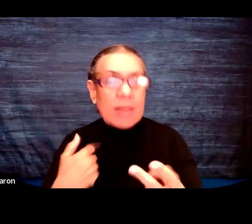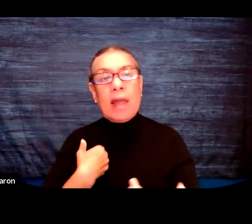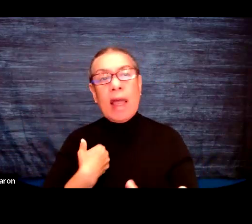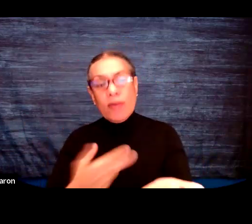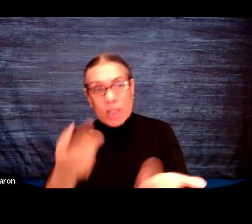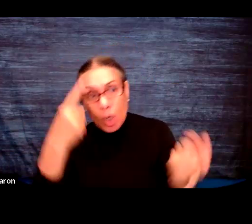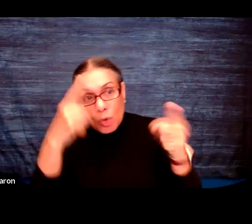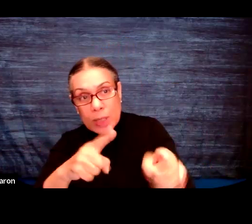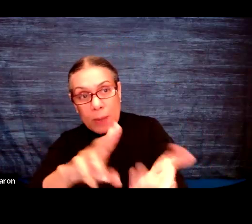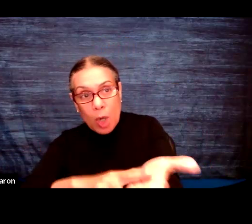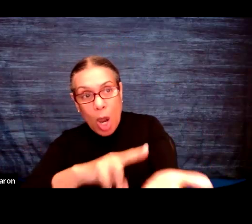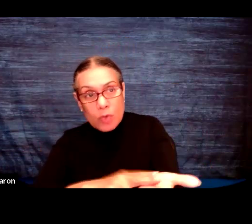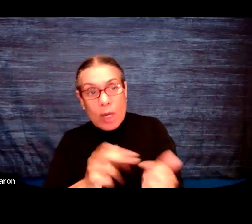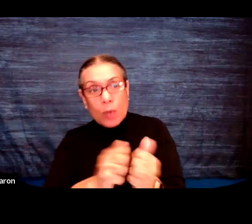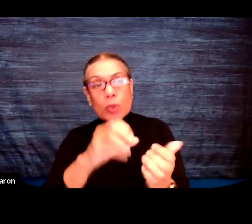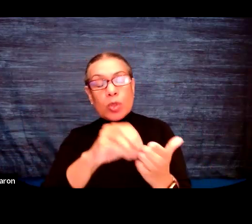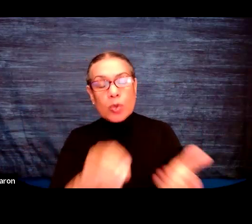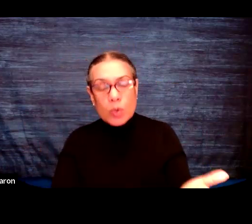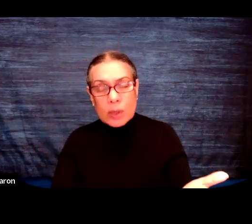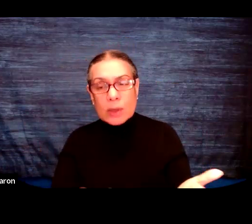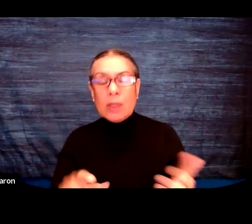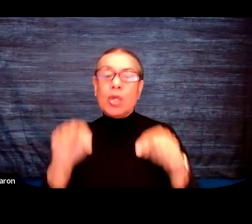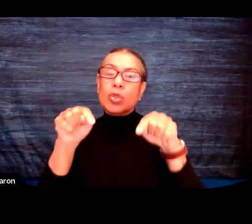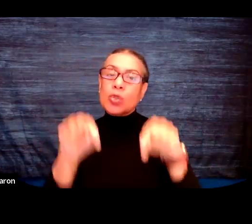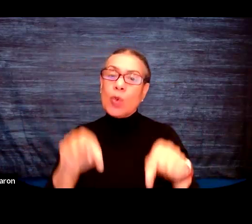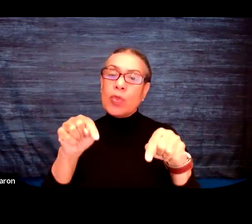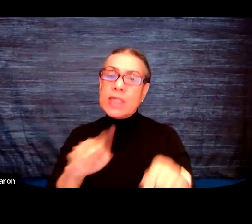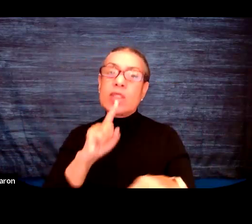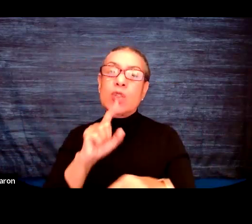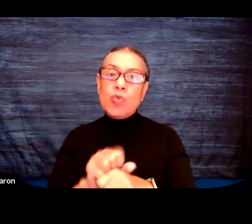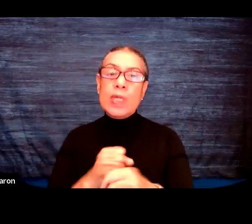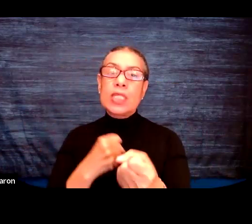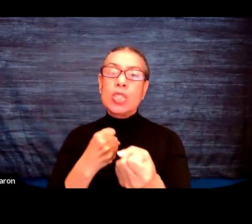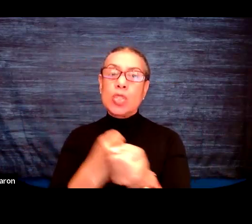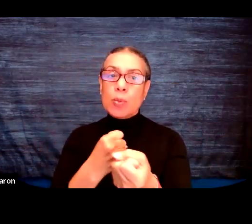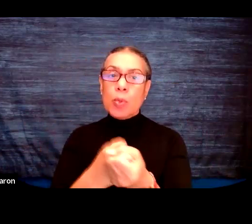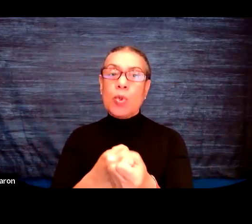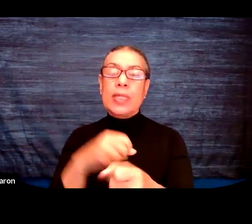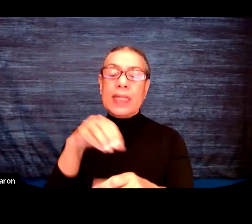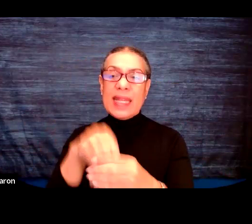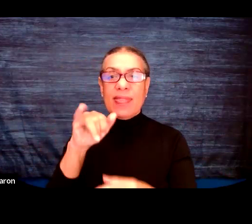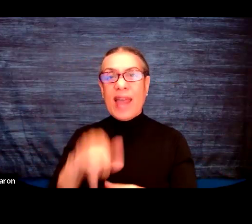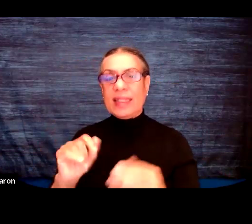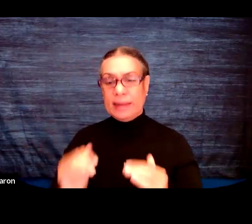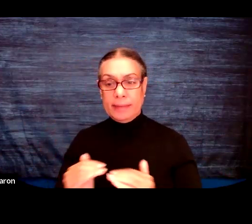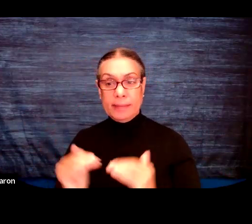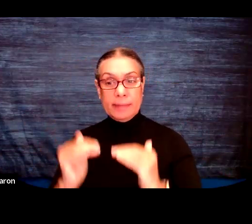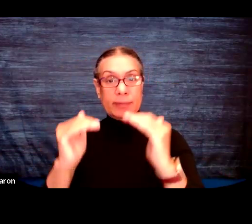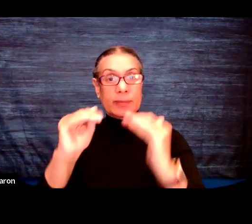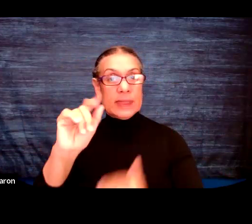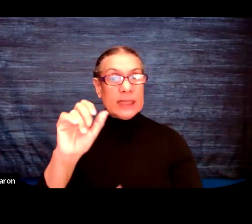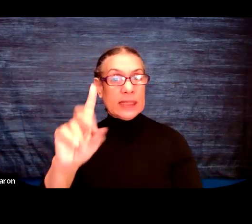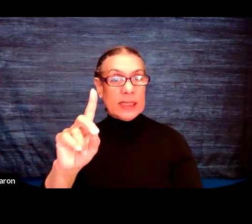student. There's a variety of things. So they're really supporting in that tiered way the academic and